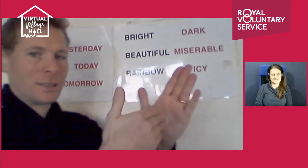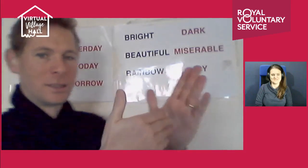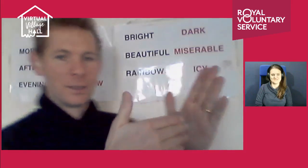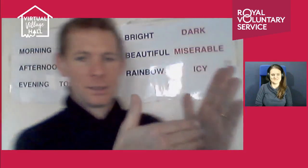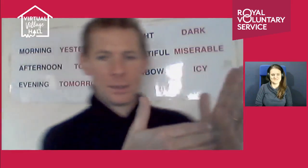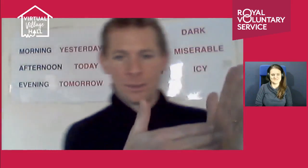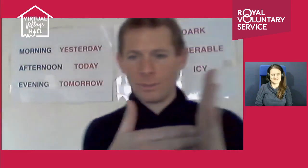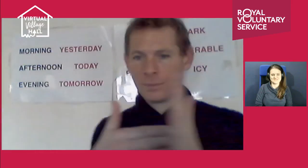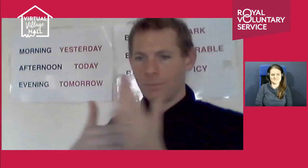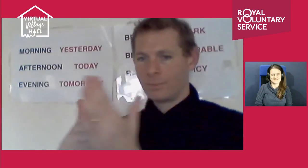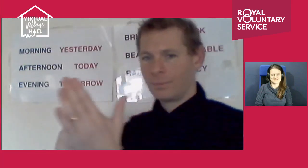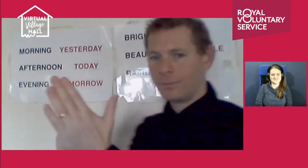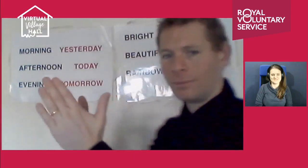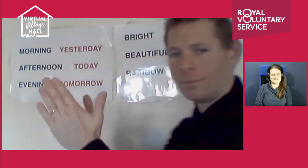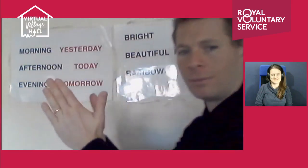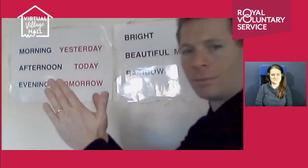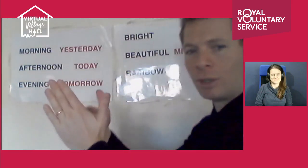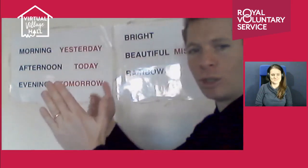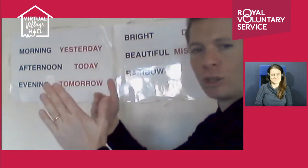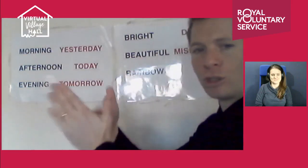Today.